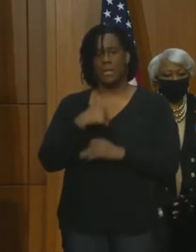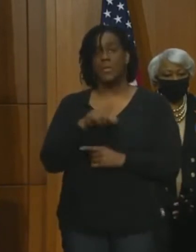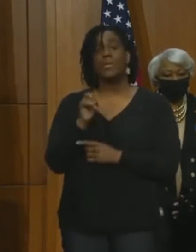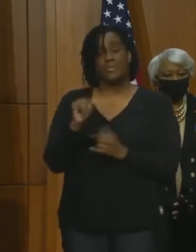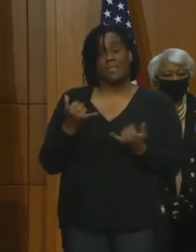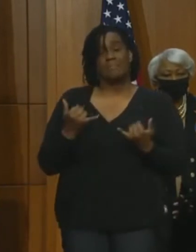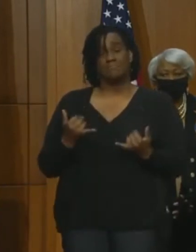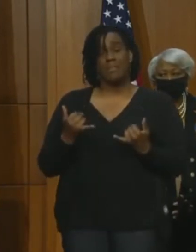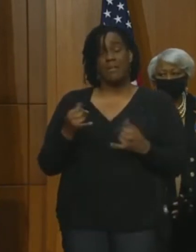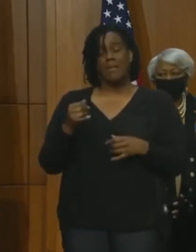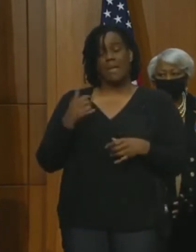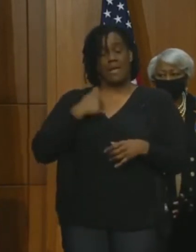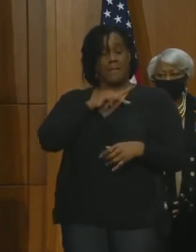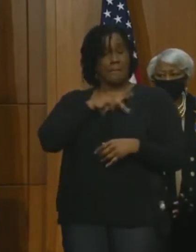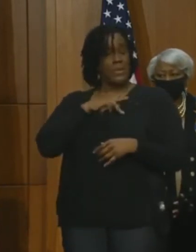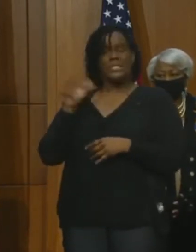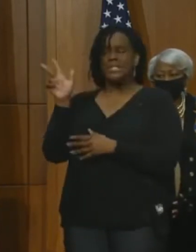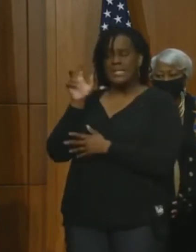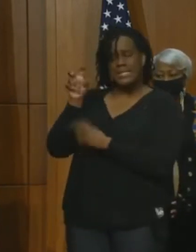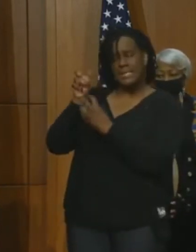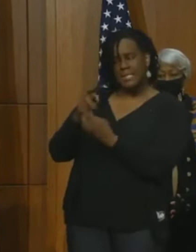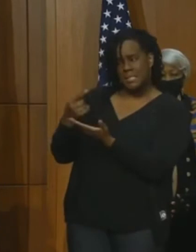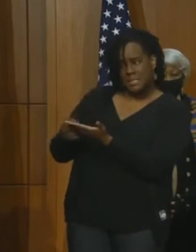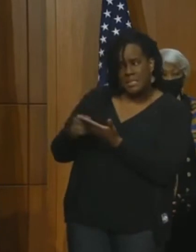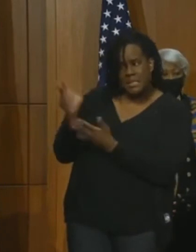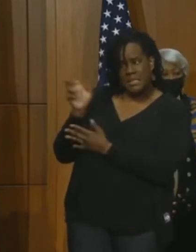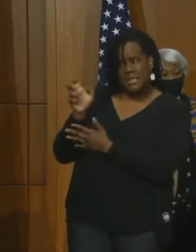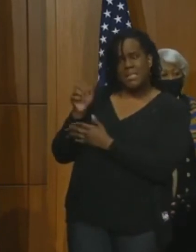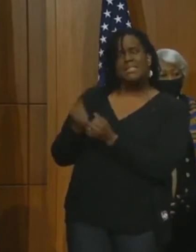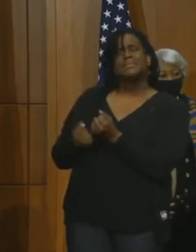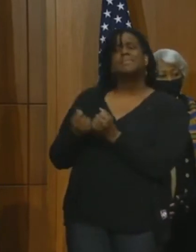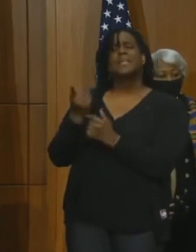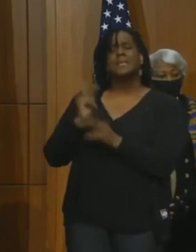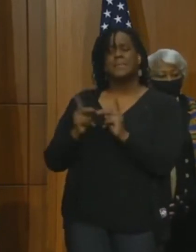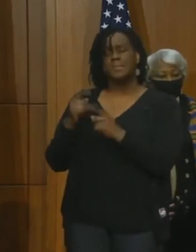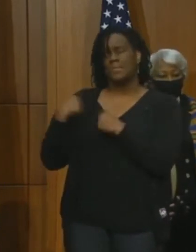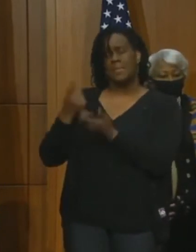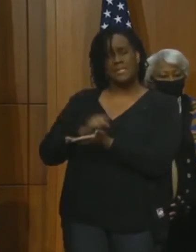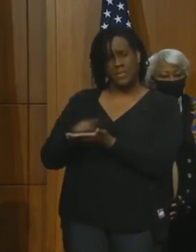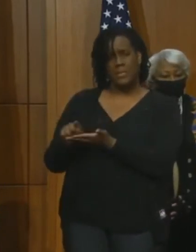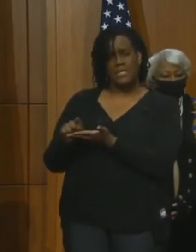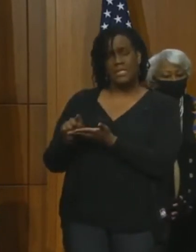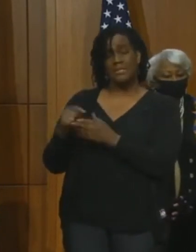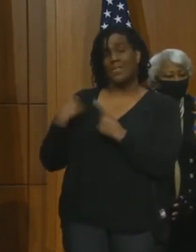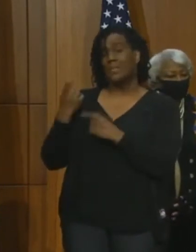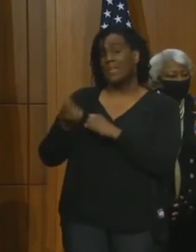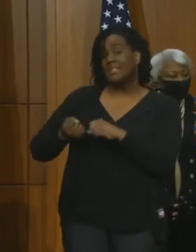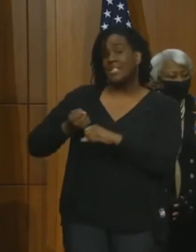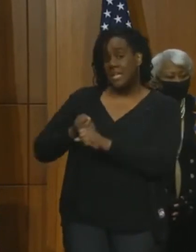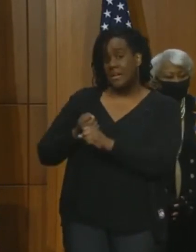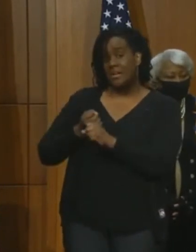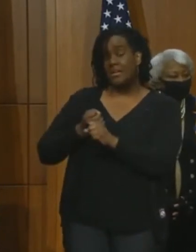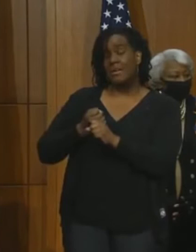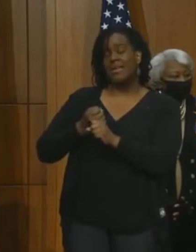have personally listened to many stakeholders, both in the past few weeks and over the past year, and